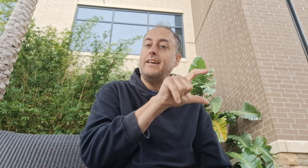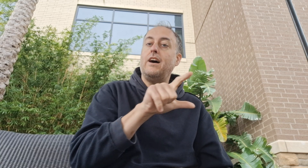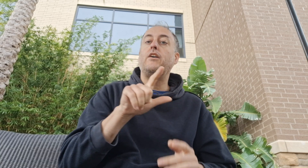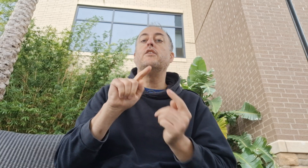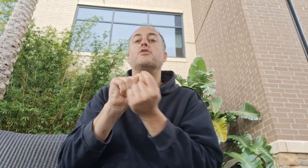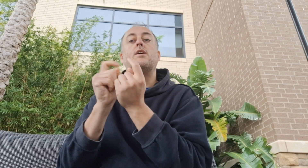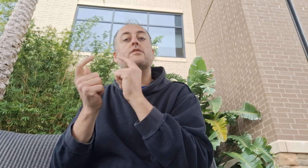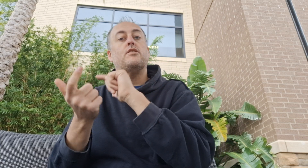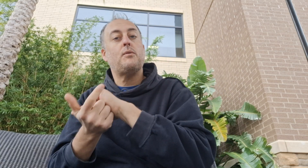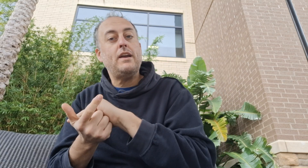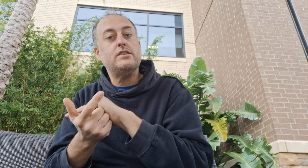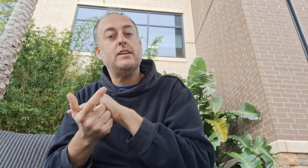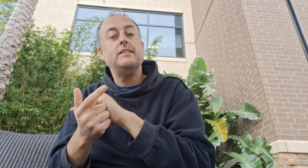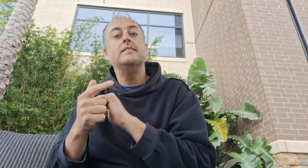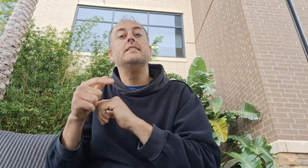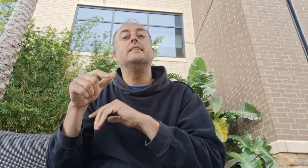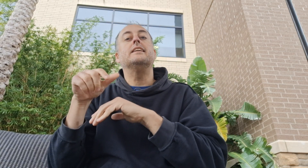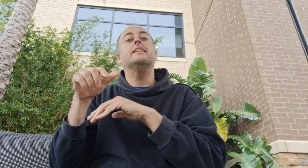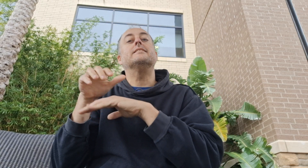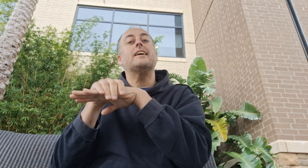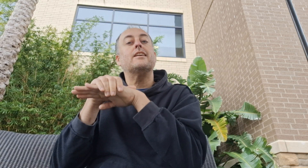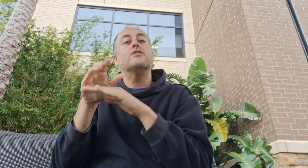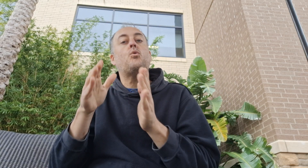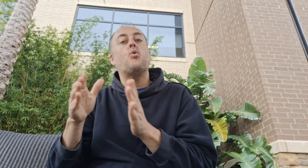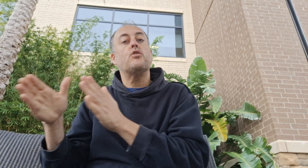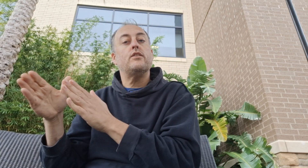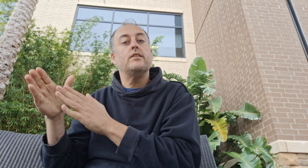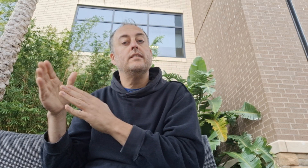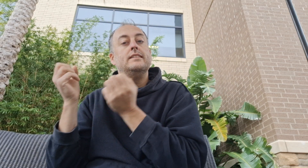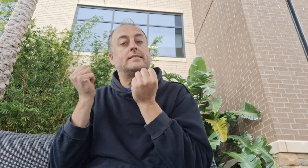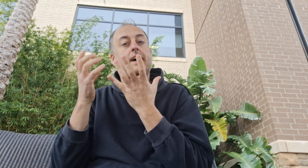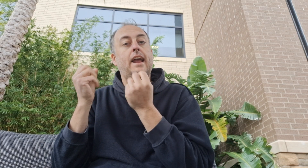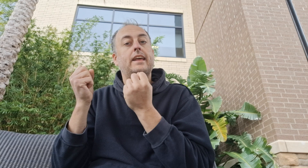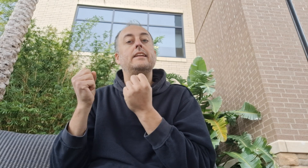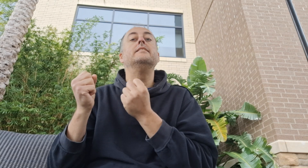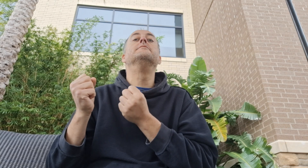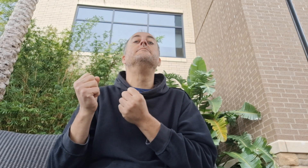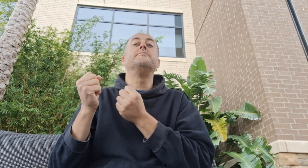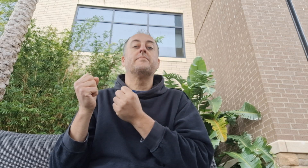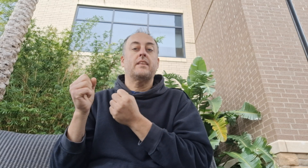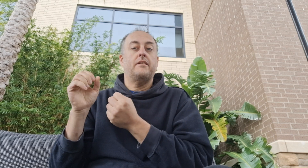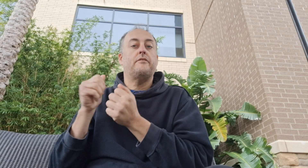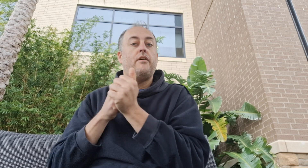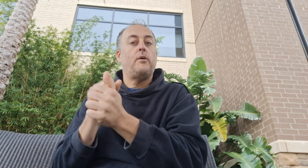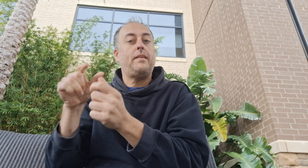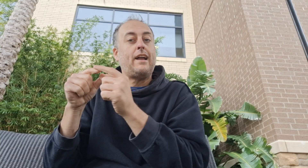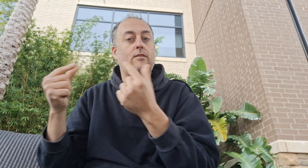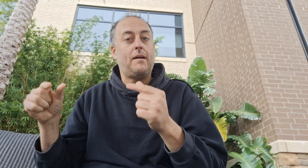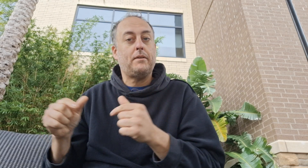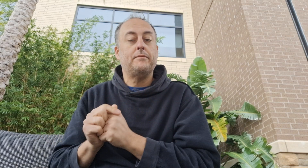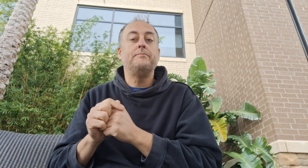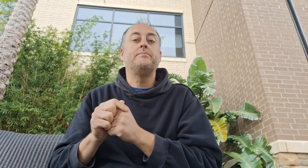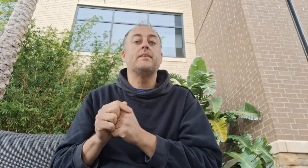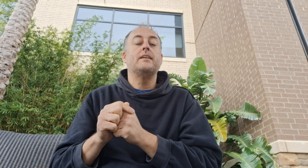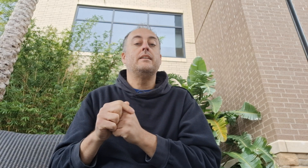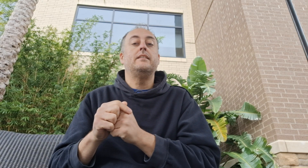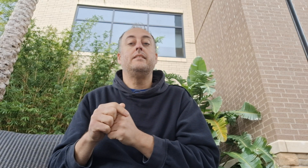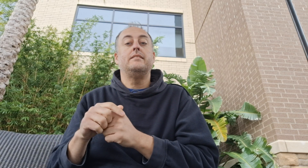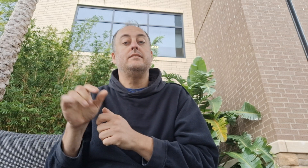ASL. Transliteration is English order, signing, following that grammar.